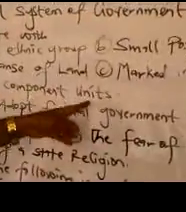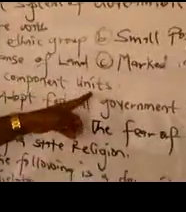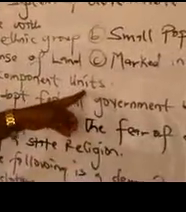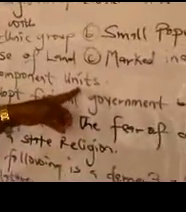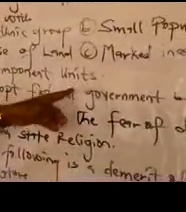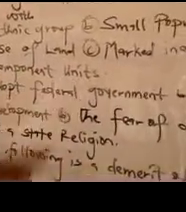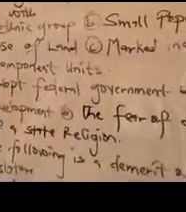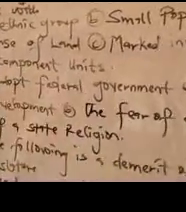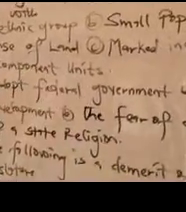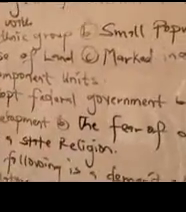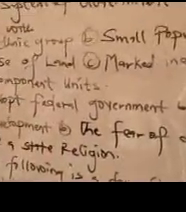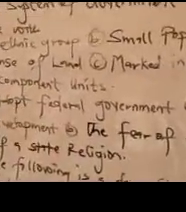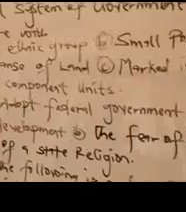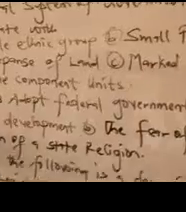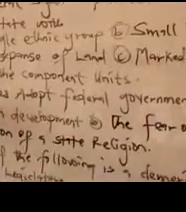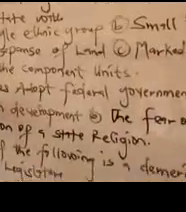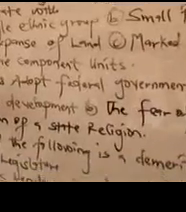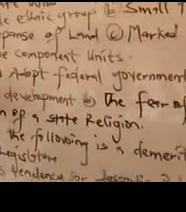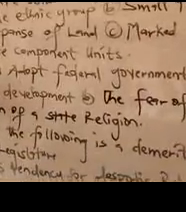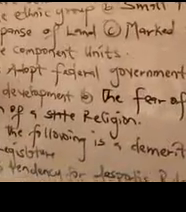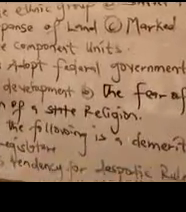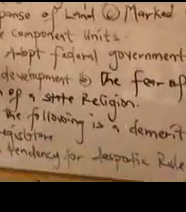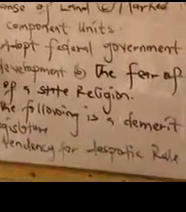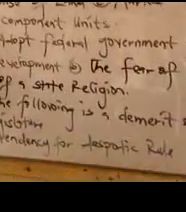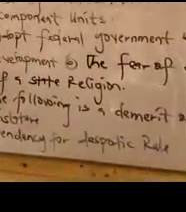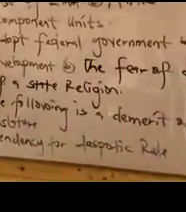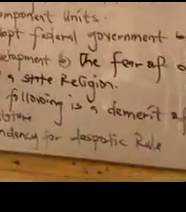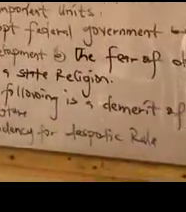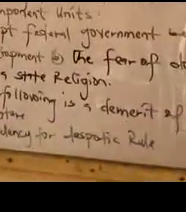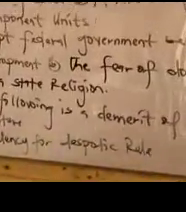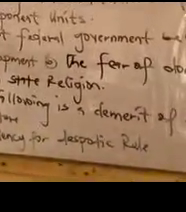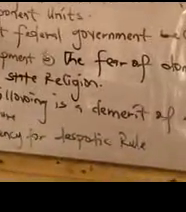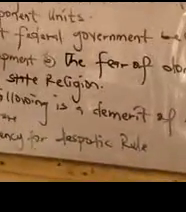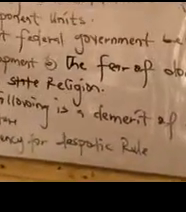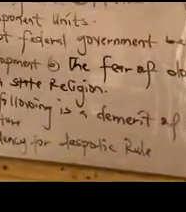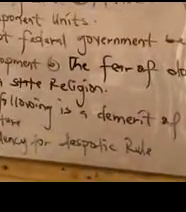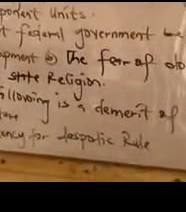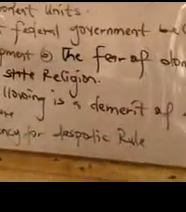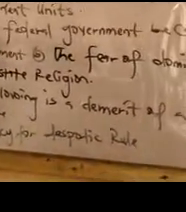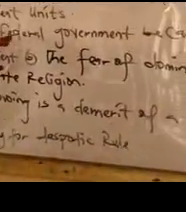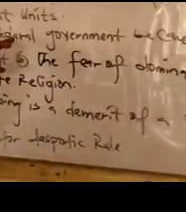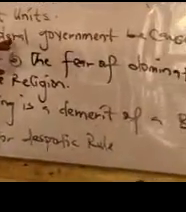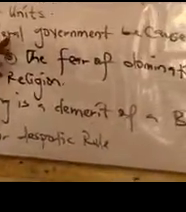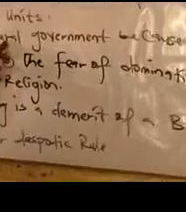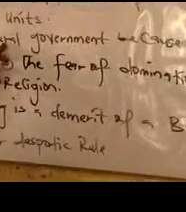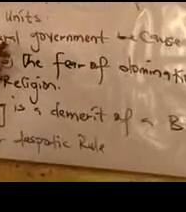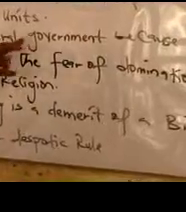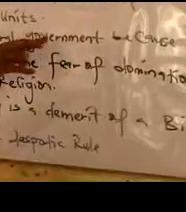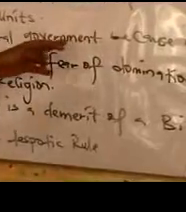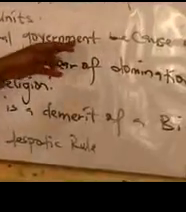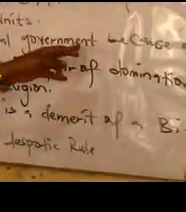the component units. Then number 4. Countries adopt